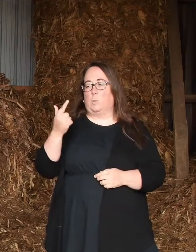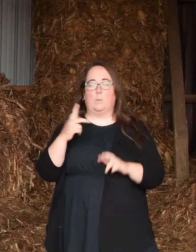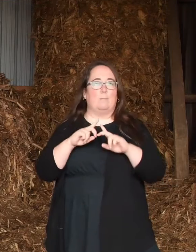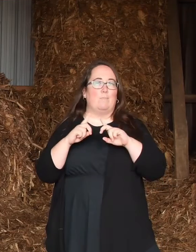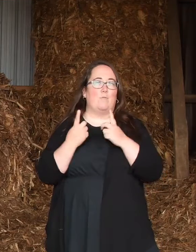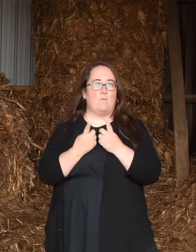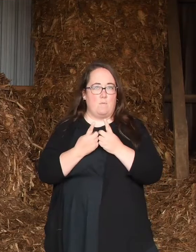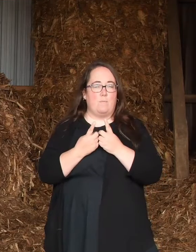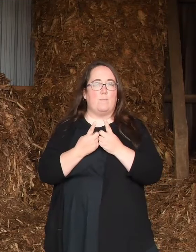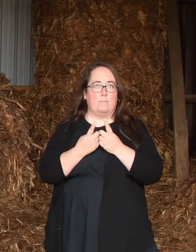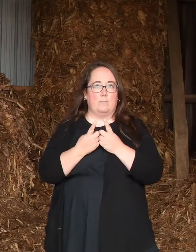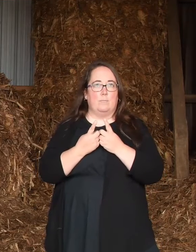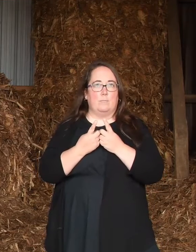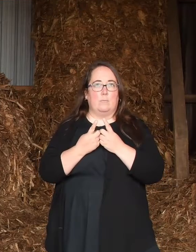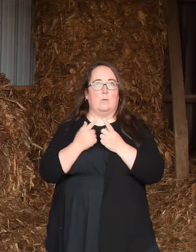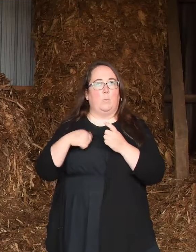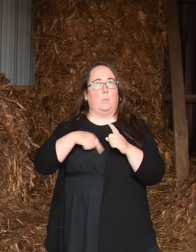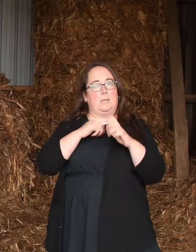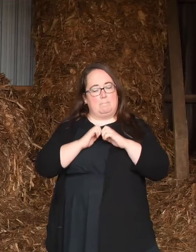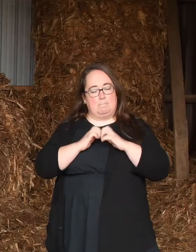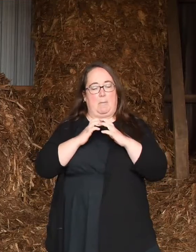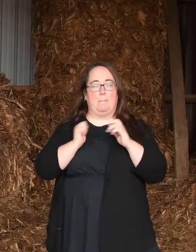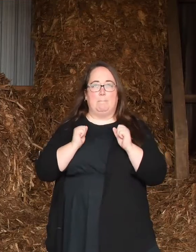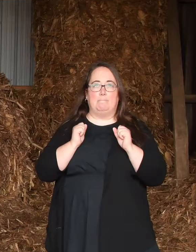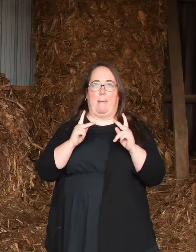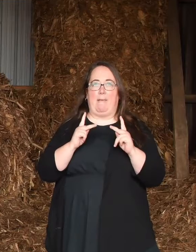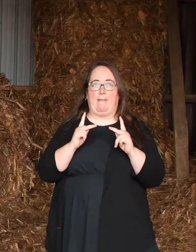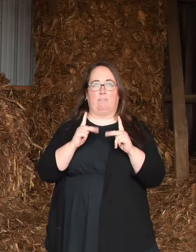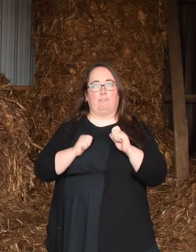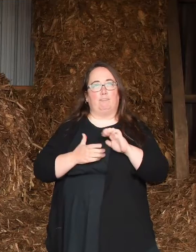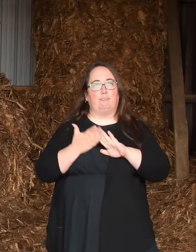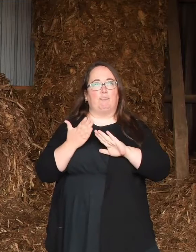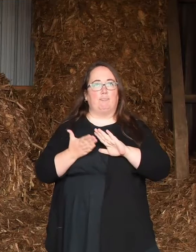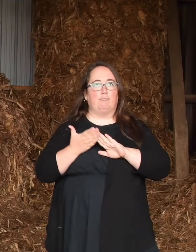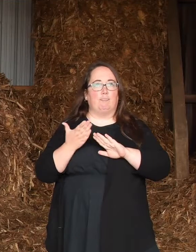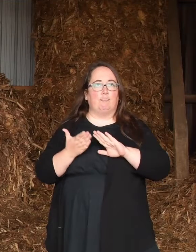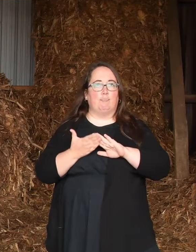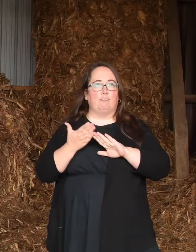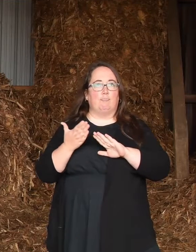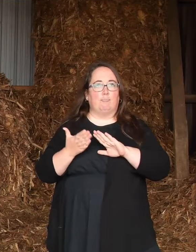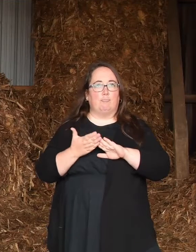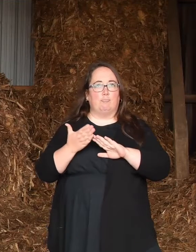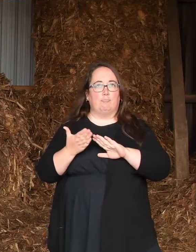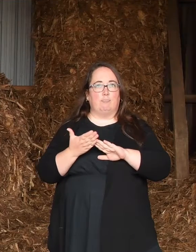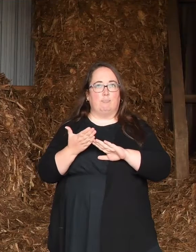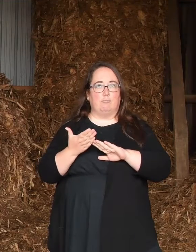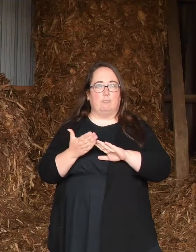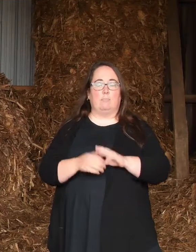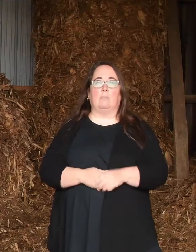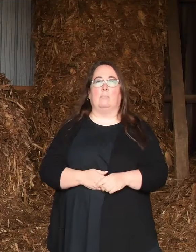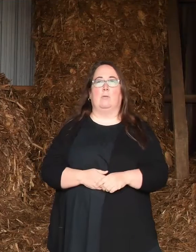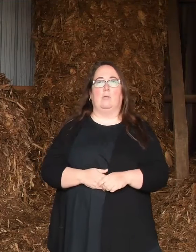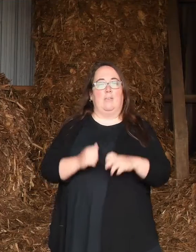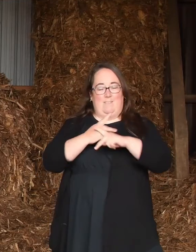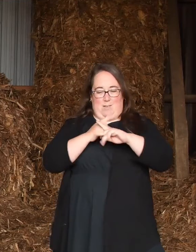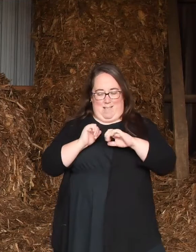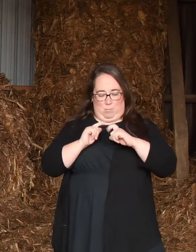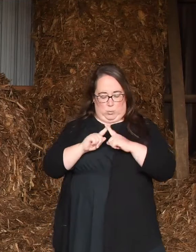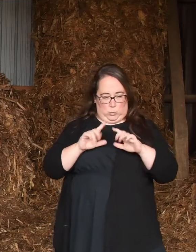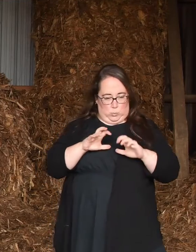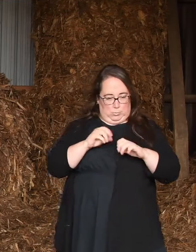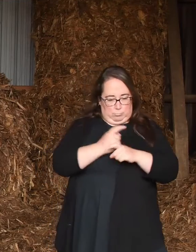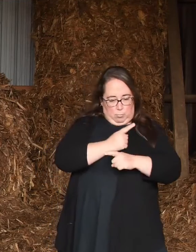departments, we restored this important program in a pragmatic, fiscally responsible